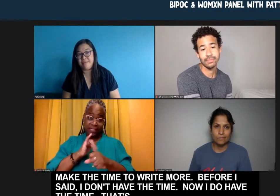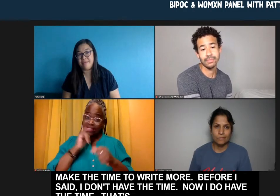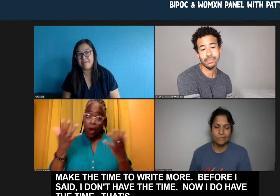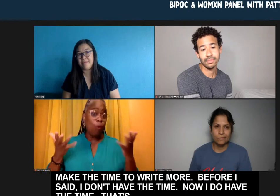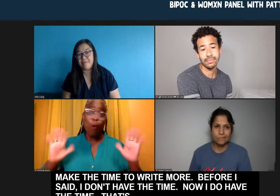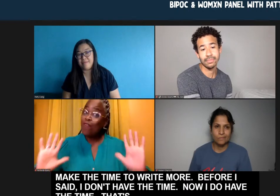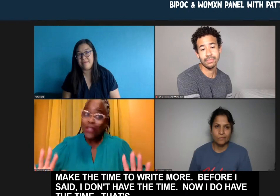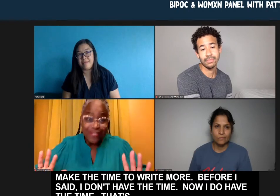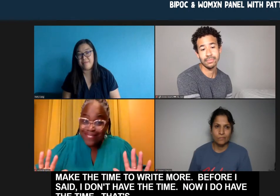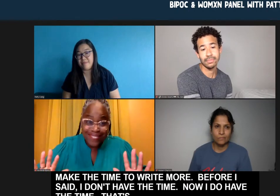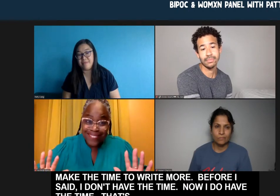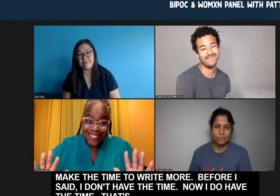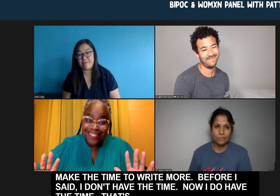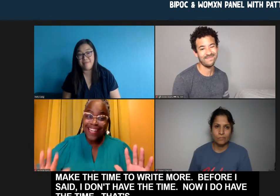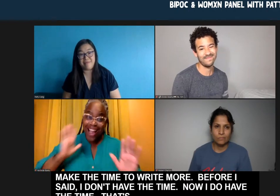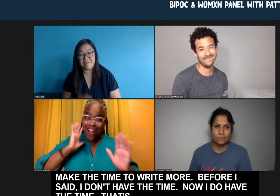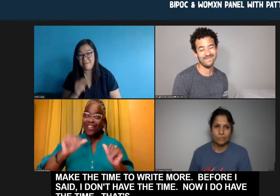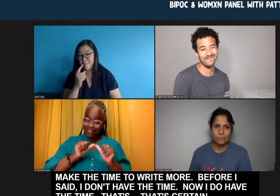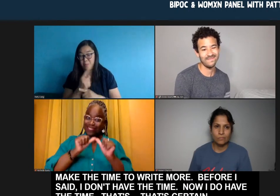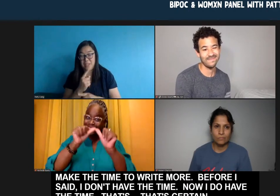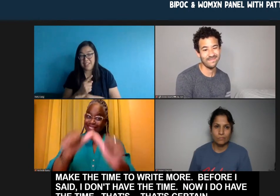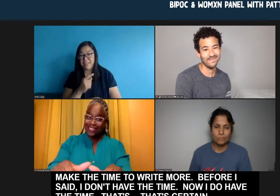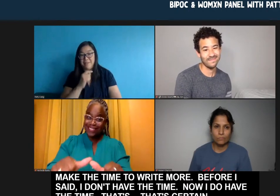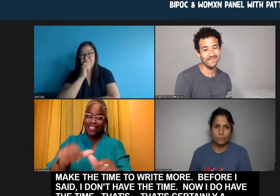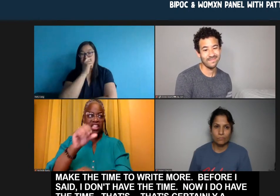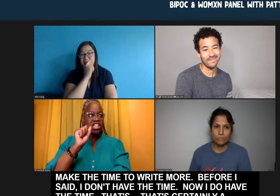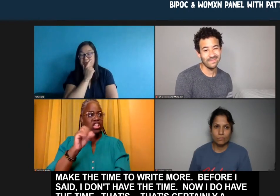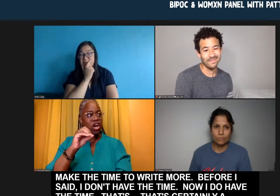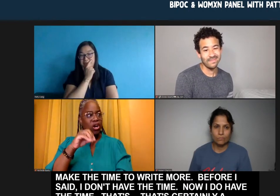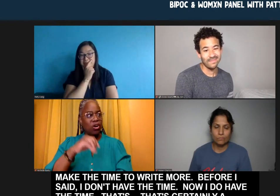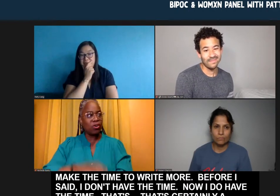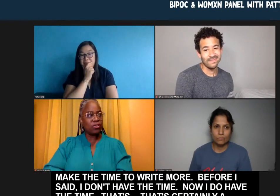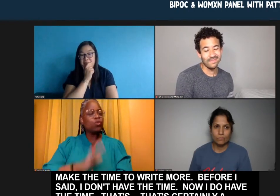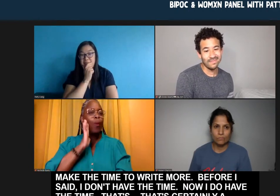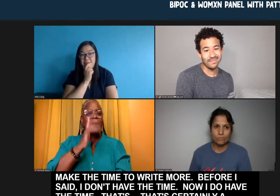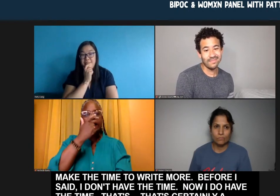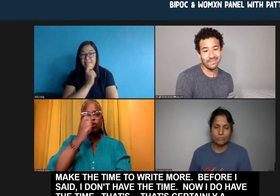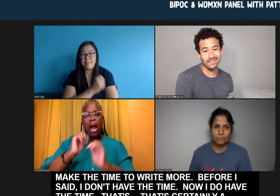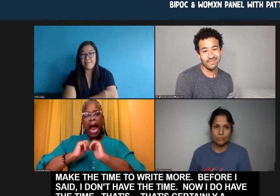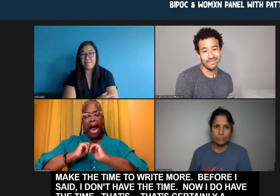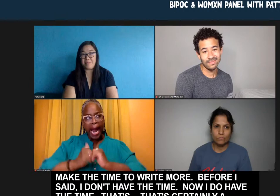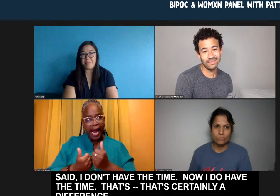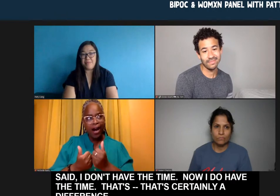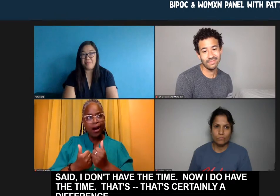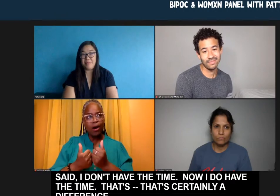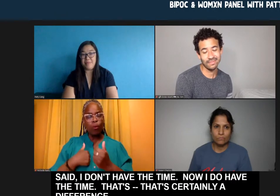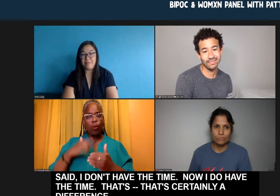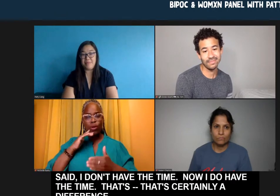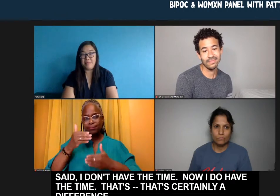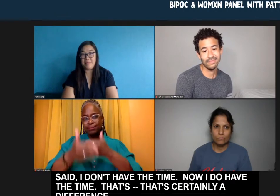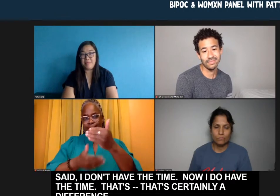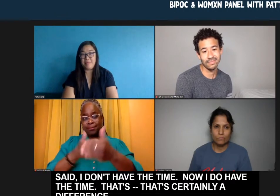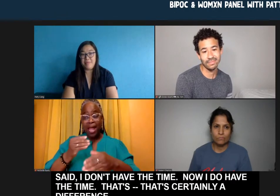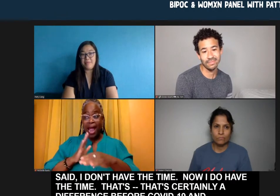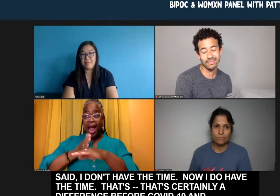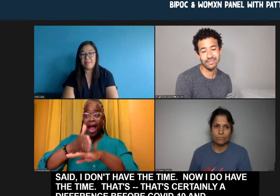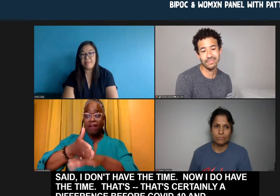that's certainly a difference between before COVID time and after COVID. And it's not over. We're in the middle of it. We're in the thick of it.